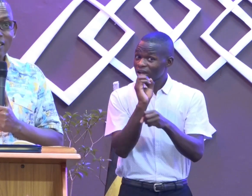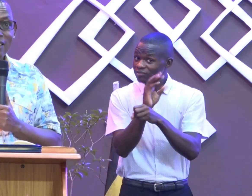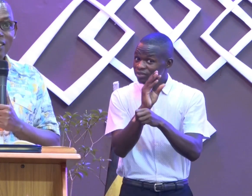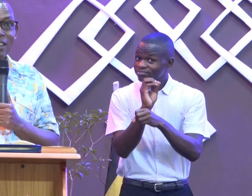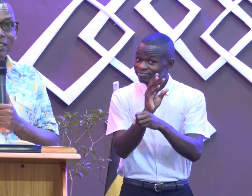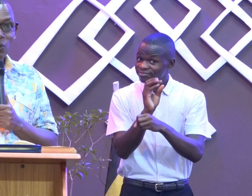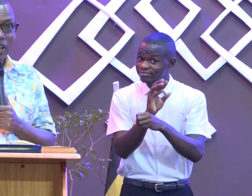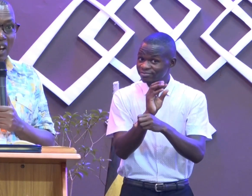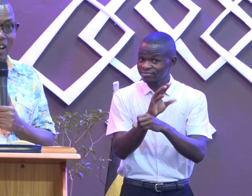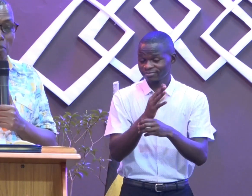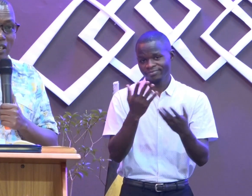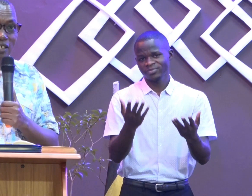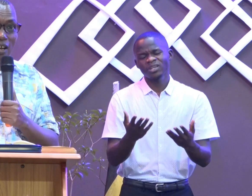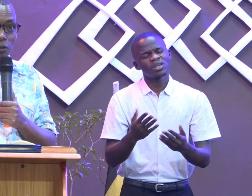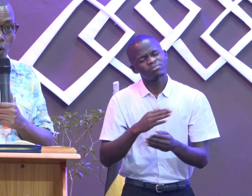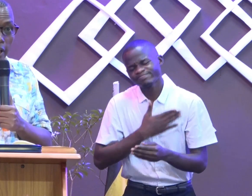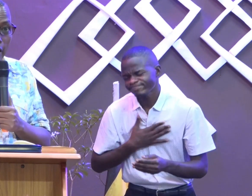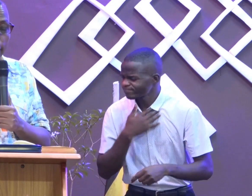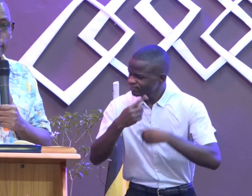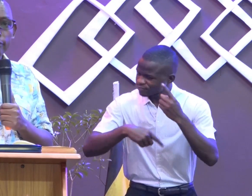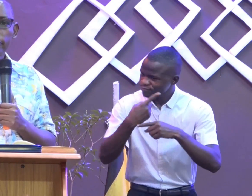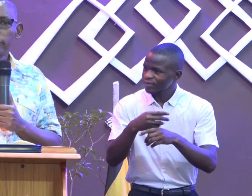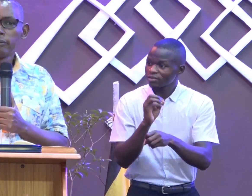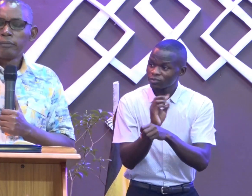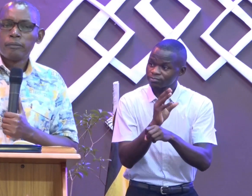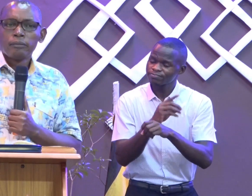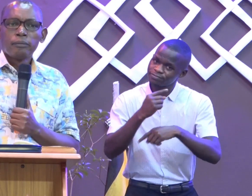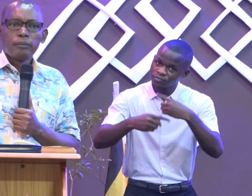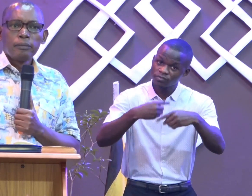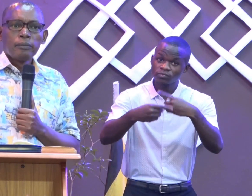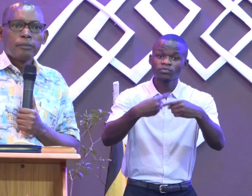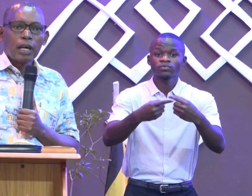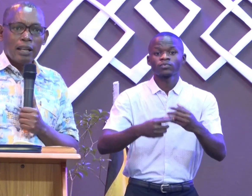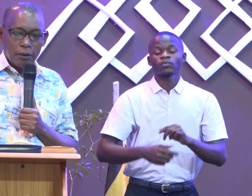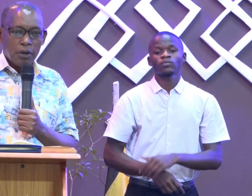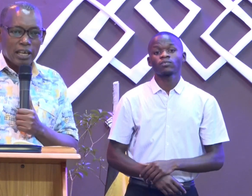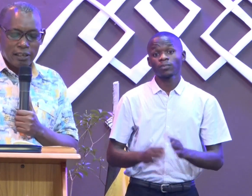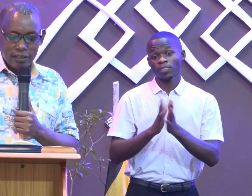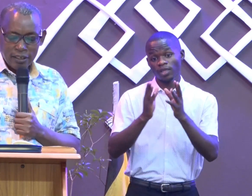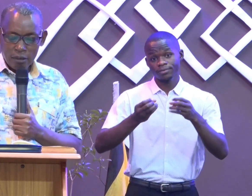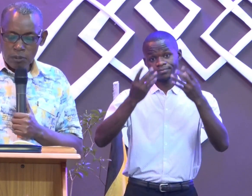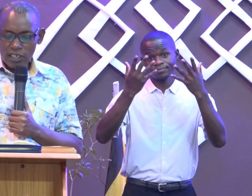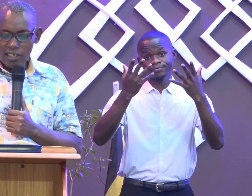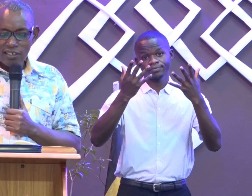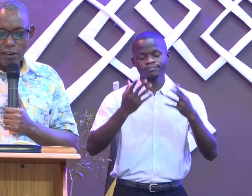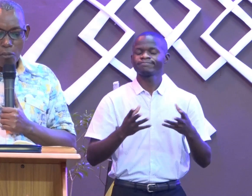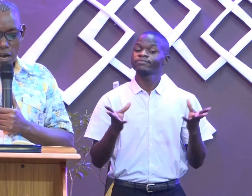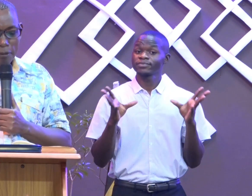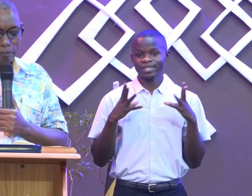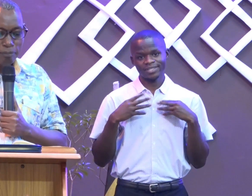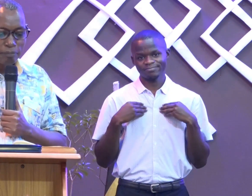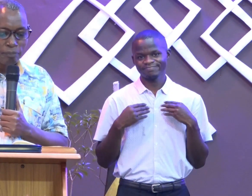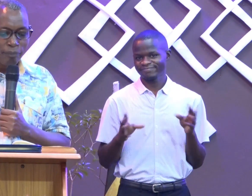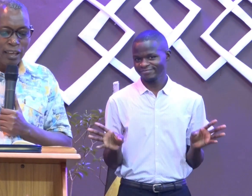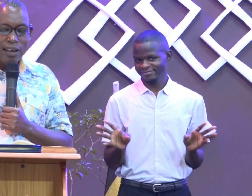w'amagezi. You has been giving counsel. Twetaaga amagezi agatongerayo. We need the wisdom that's taking us forth. Hallelujah. Amen. Muzikirize